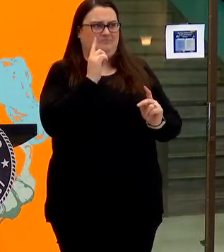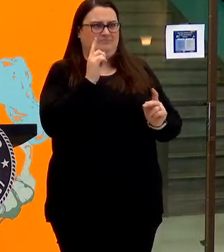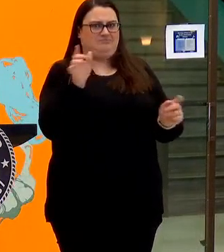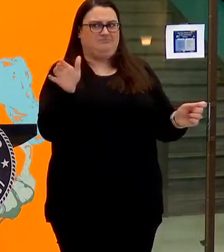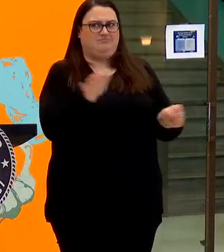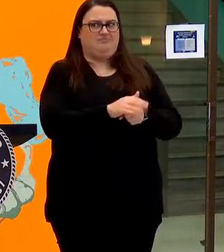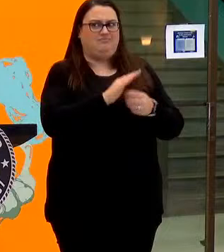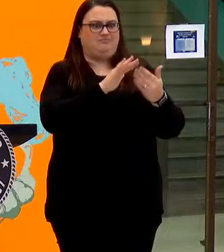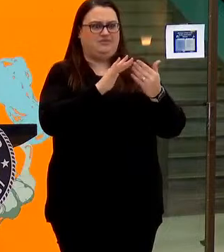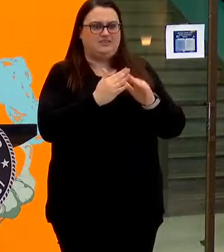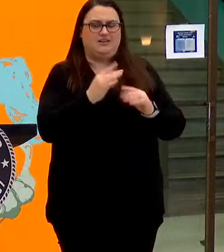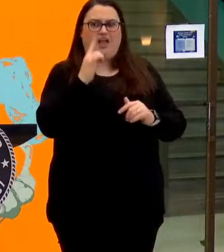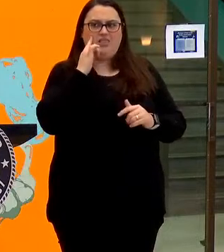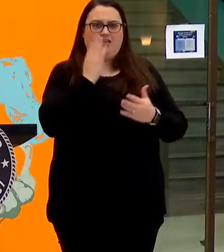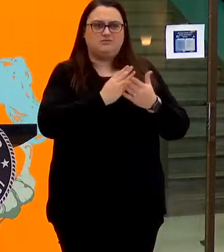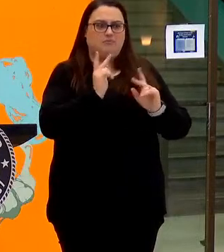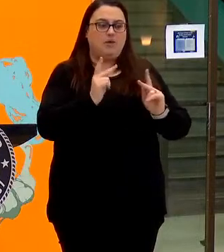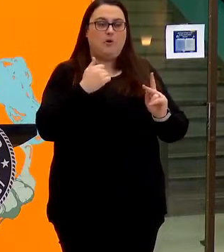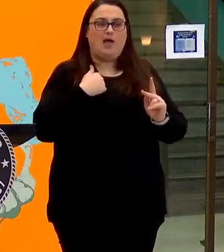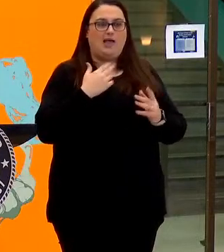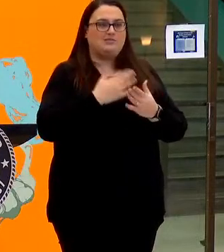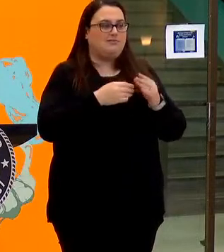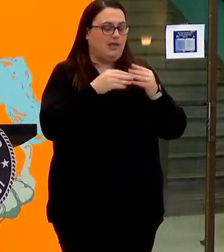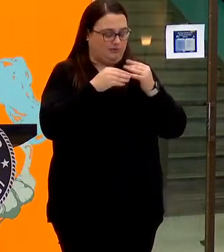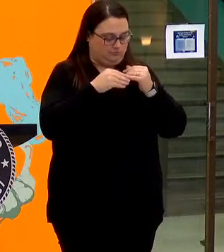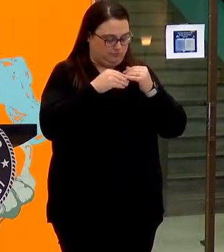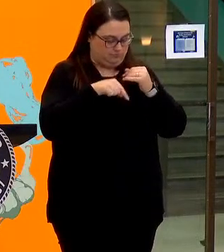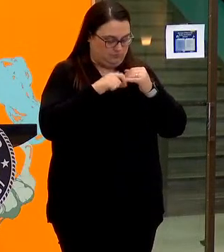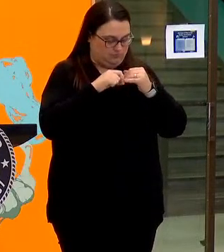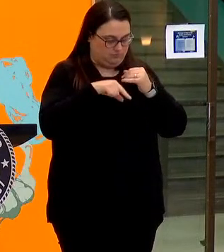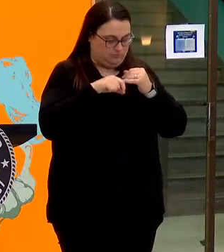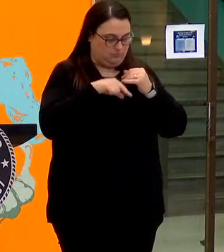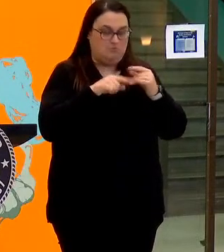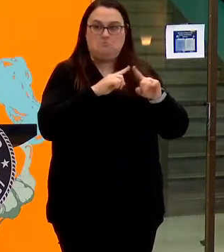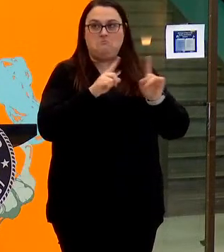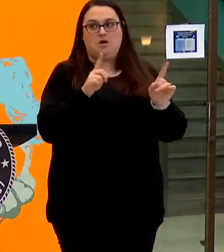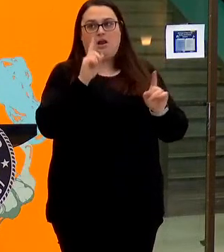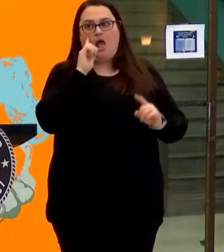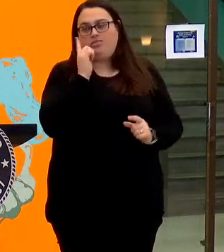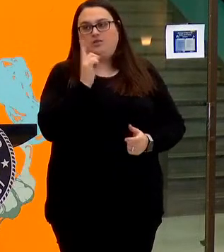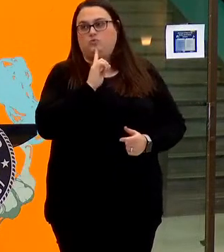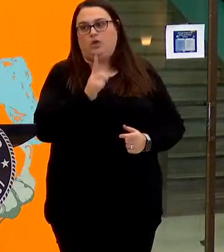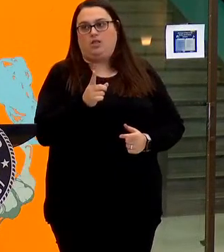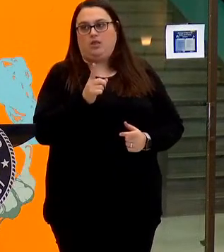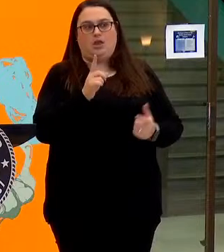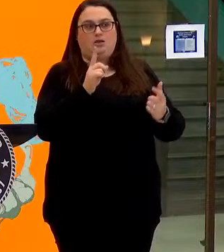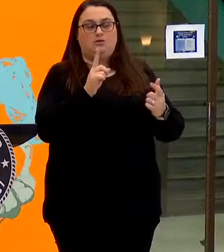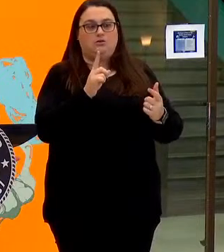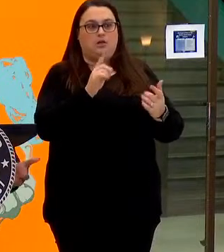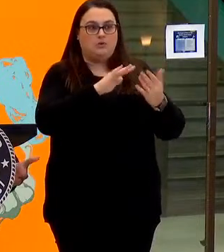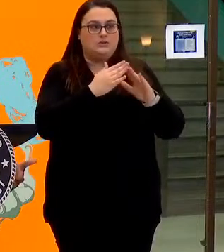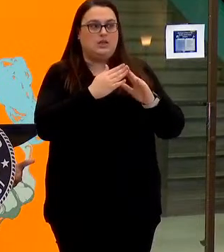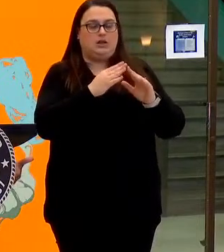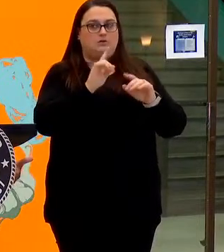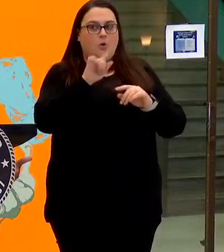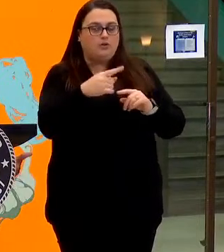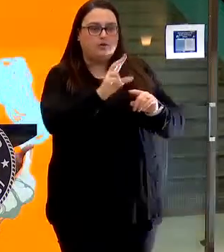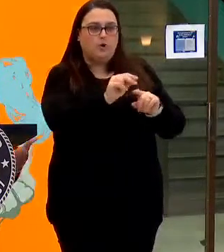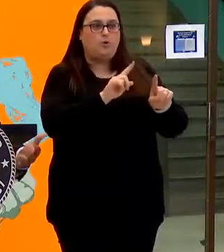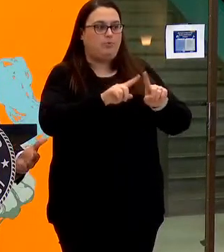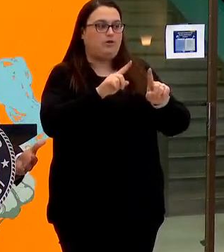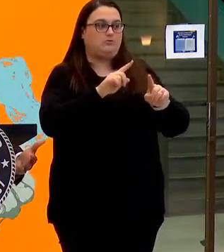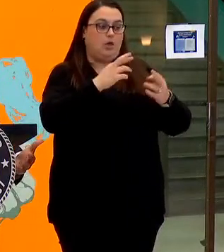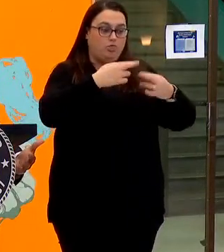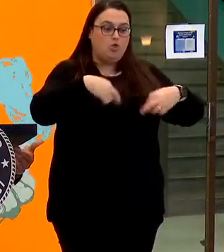city. There were some folks who maybe had some trickle of water, but it was a city, and not just citywide, but really